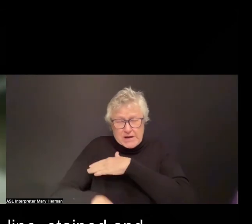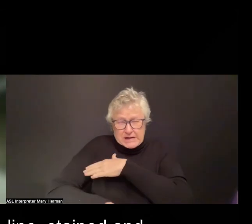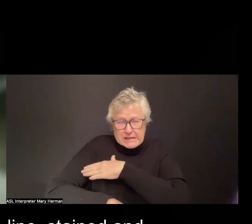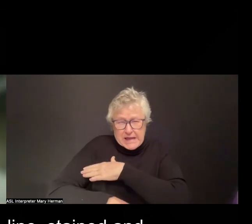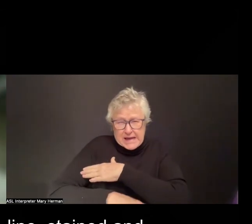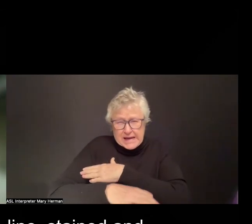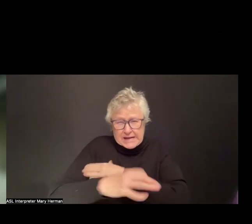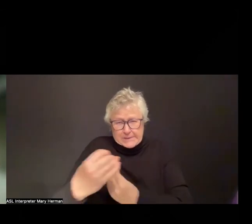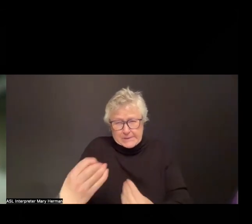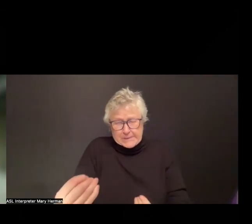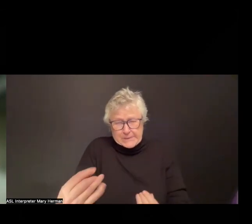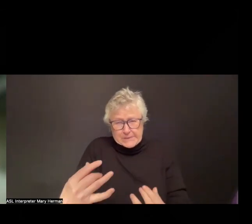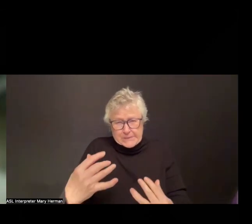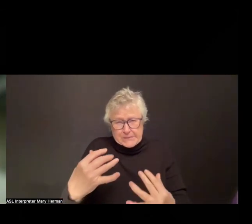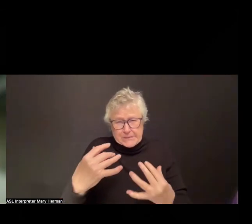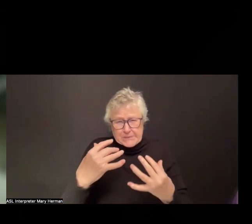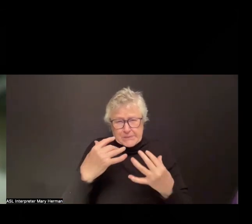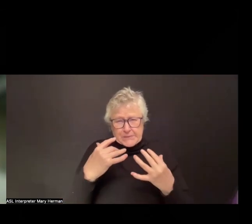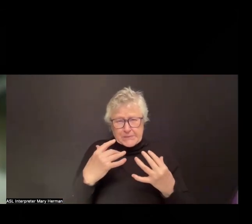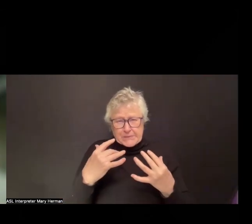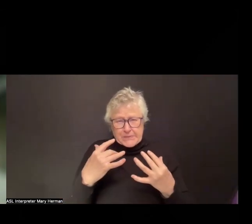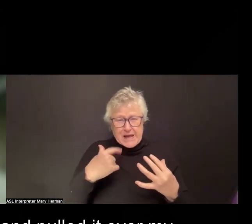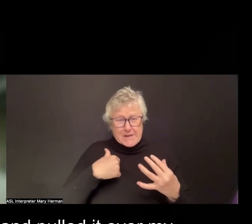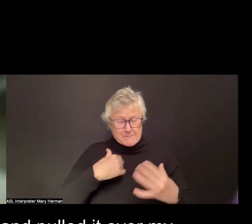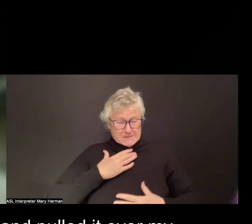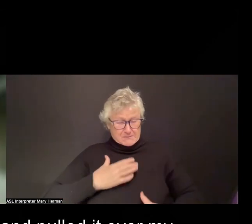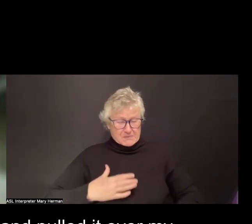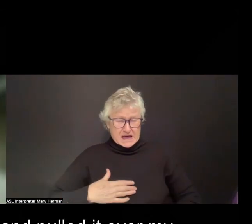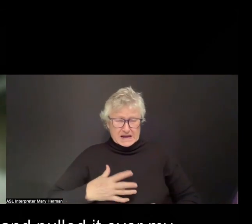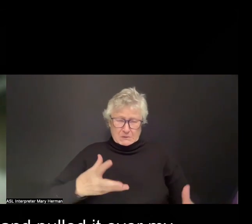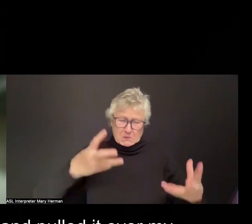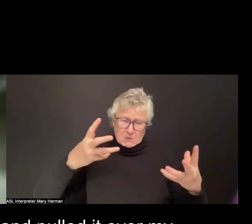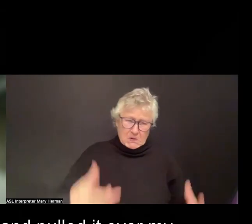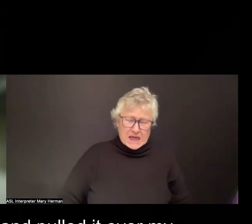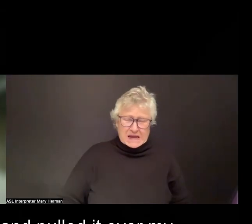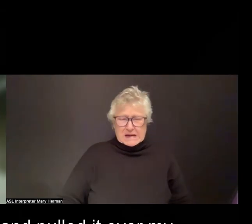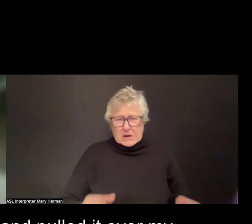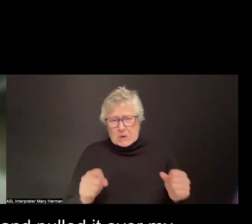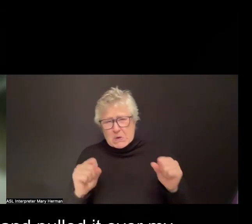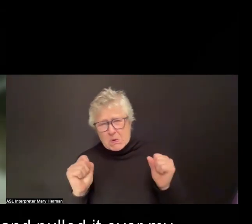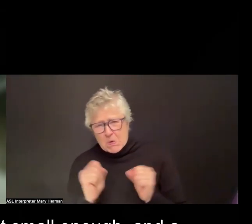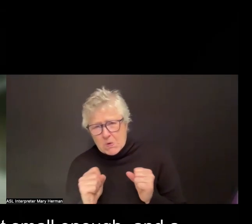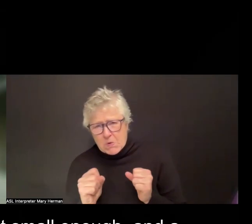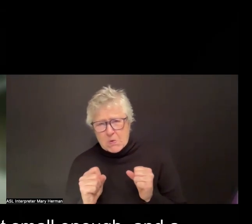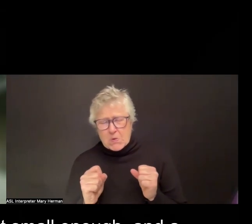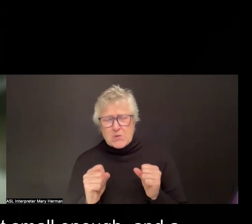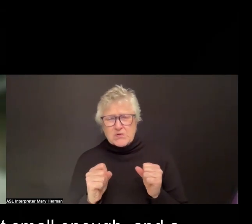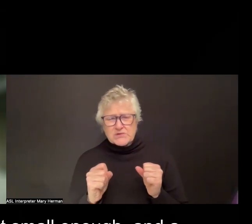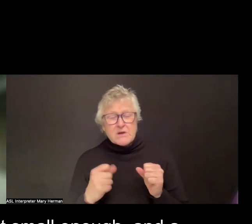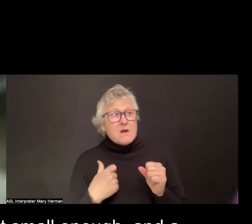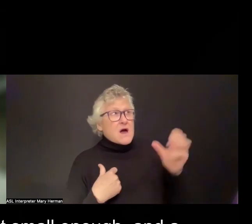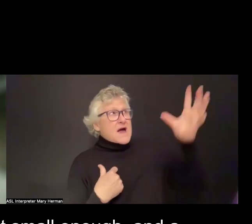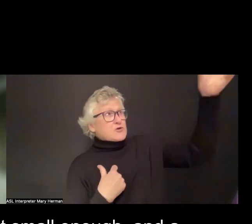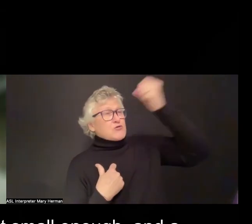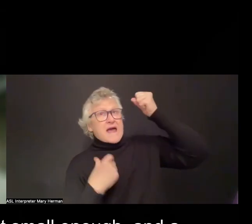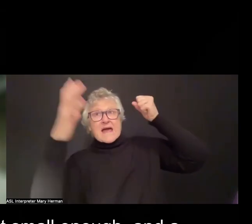the damp harbor air chilling my naked gooseflesh. I grabbed a blouse and pulled it over my head, and then a pair of breeches that might have been just small enough,